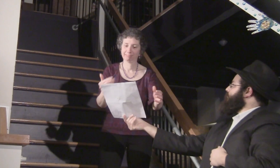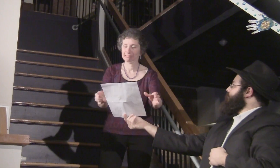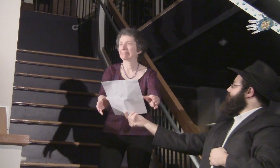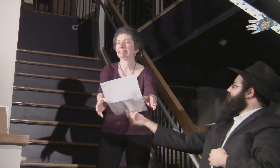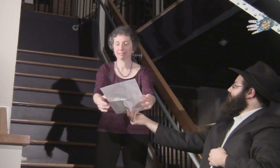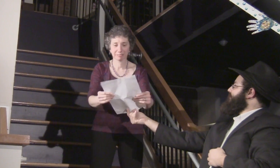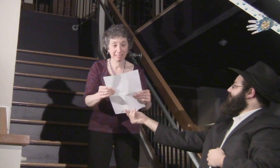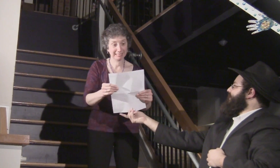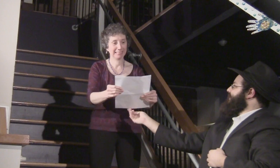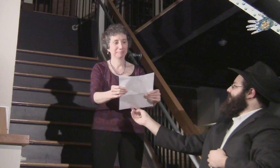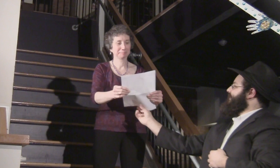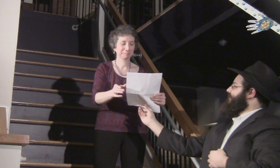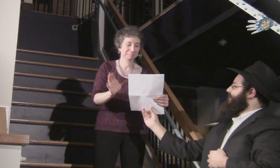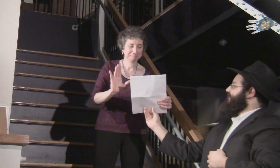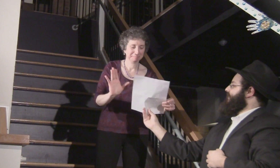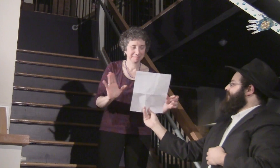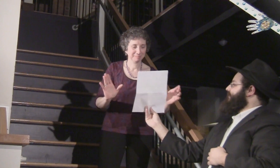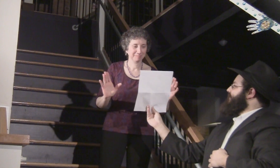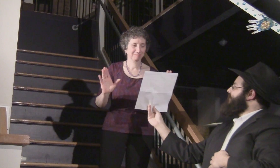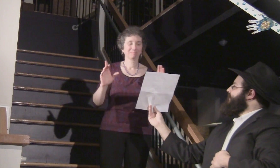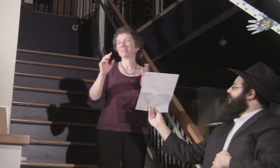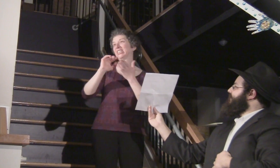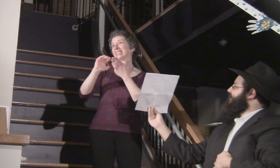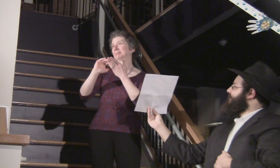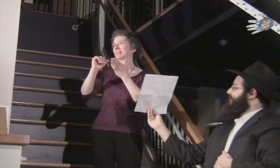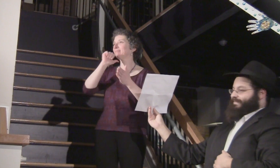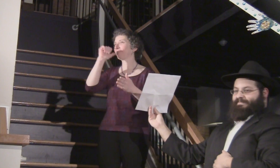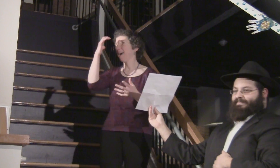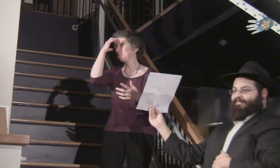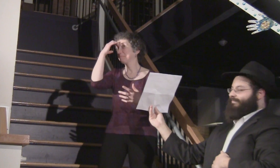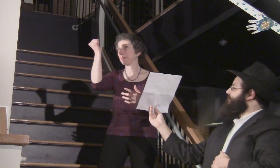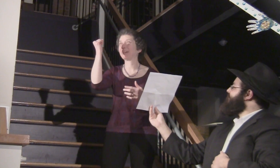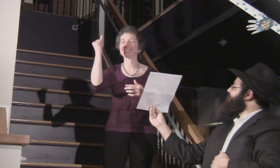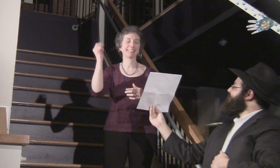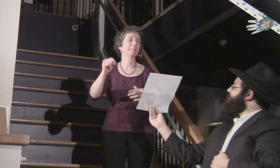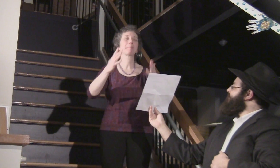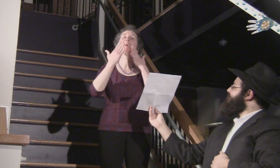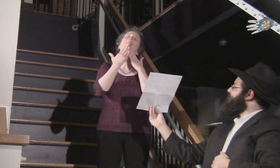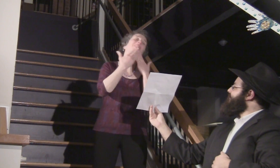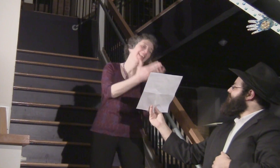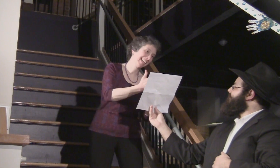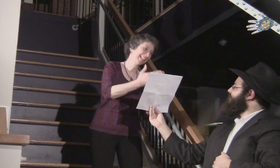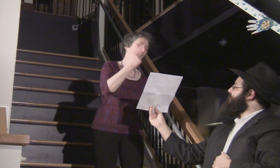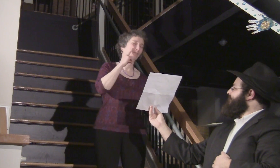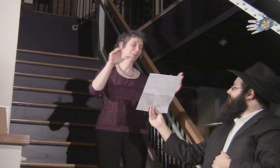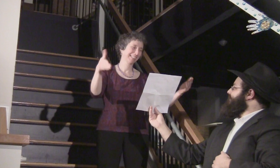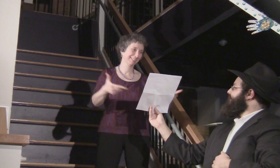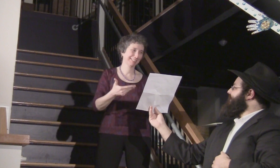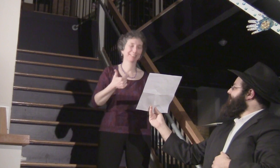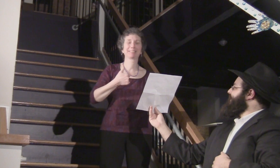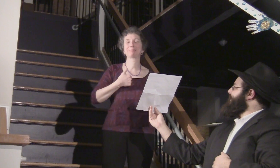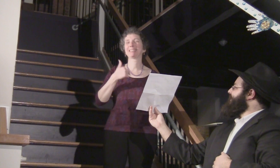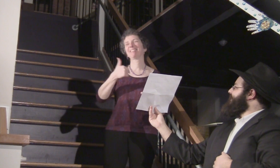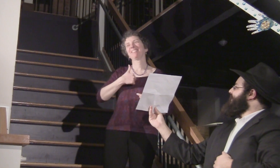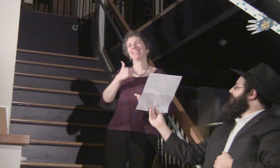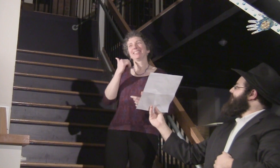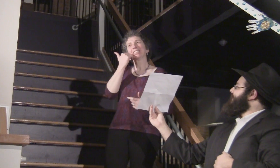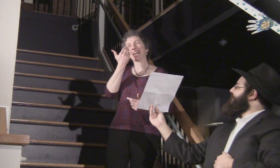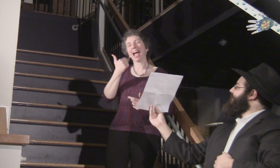A little bit closer. Alright, excuse me, I didn't memorize, but thank you so much for introducing